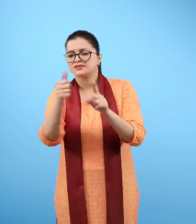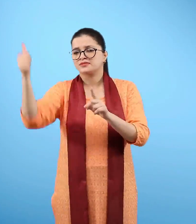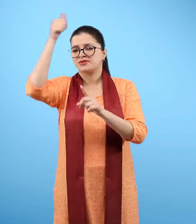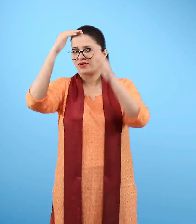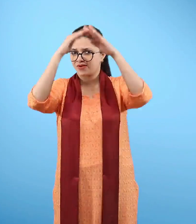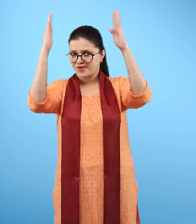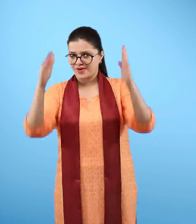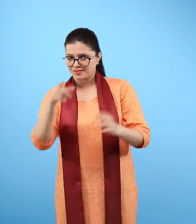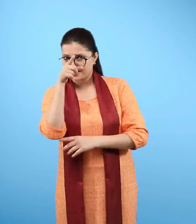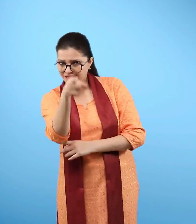Bhavan.